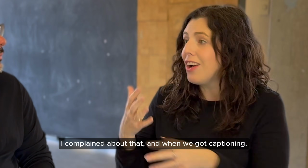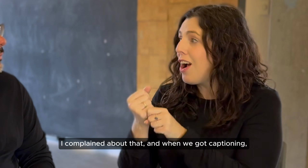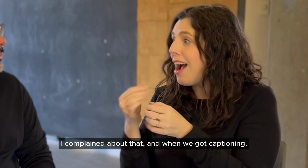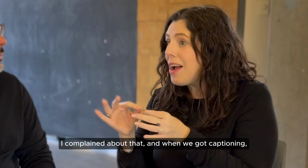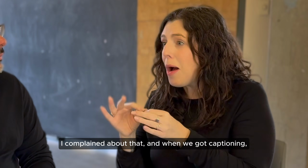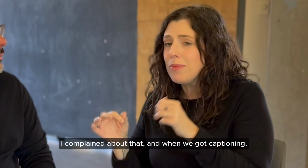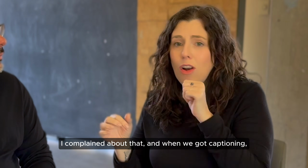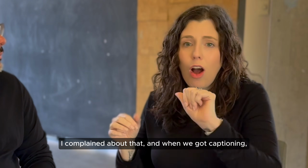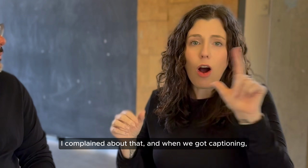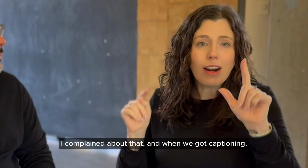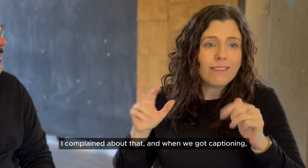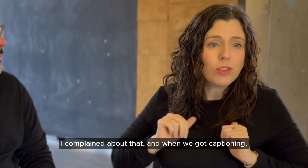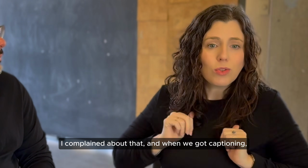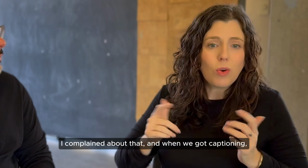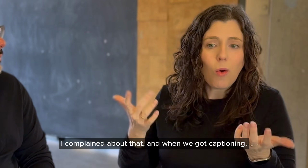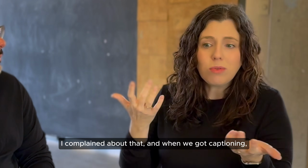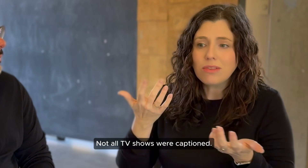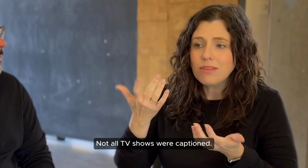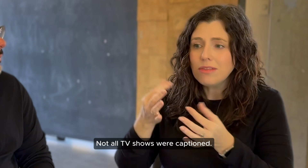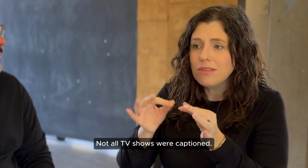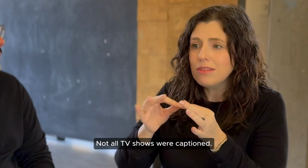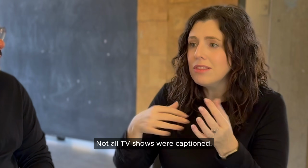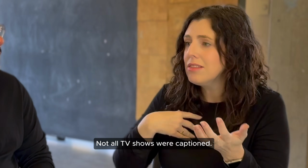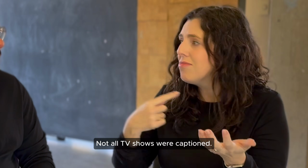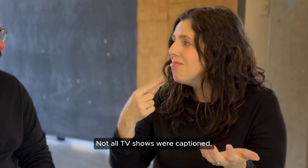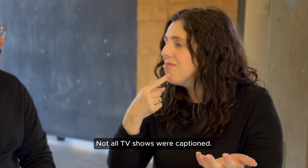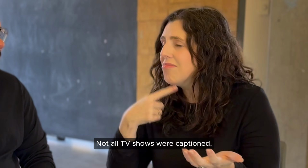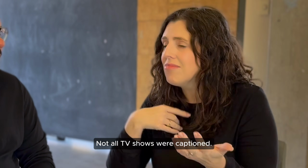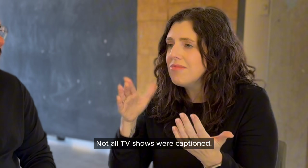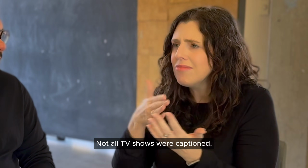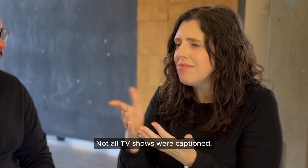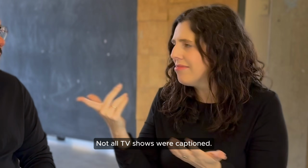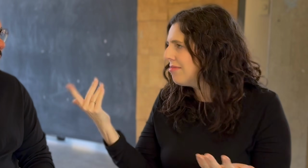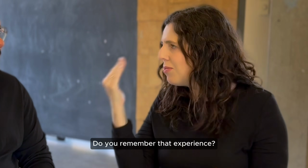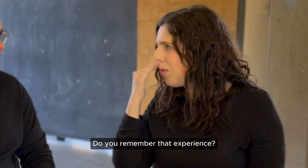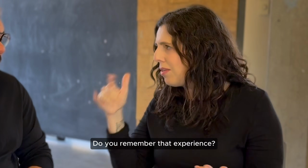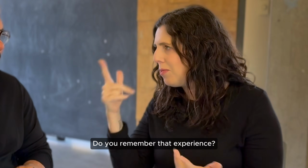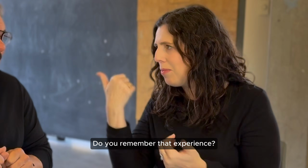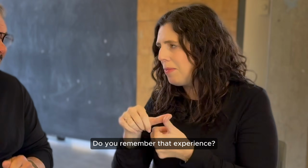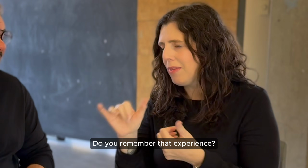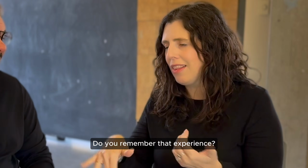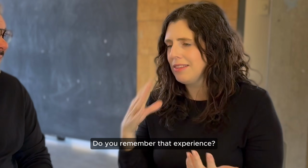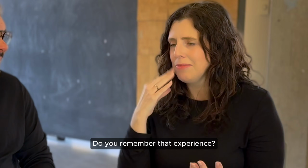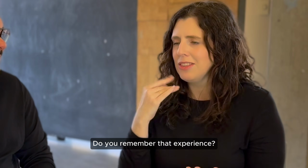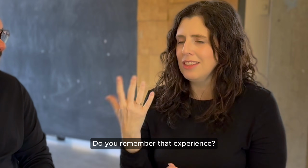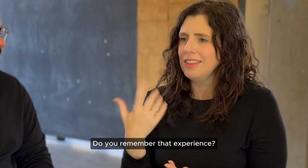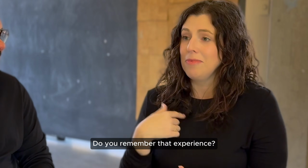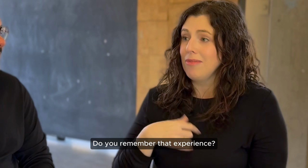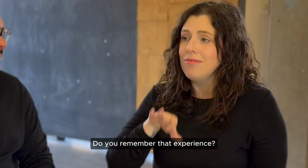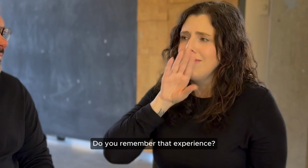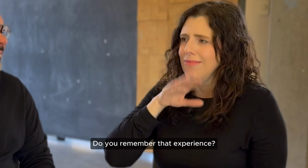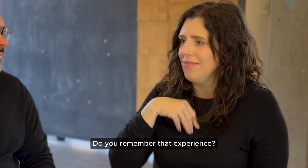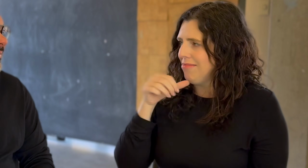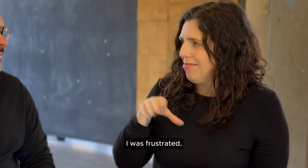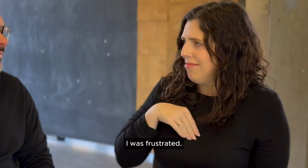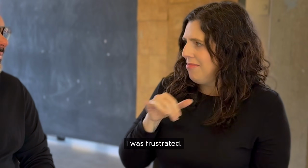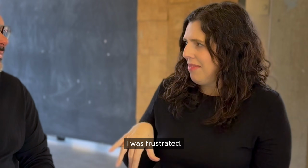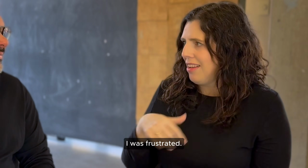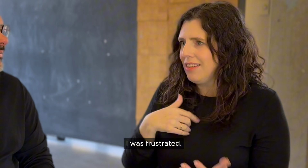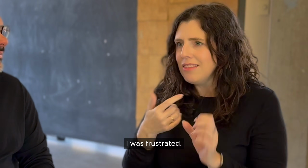about that. And when we got captioning, not all TV shows were captioned. And I mean, you remember that experience. I was frustrated, and I